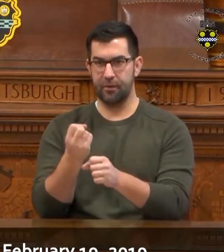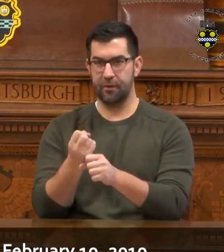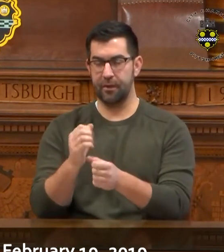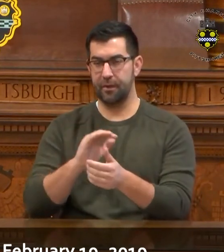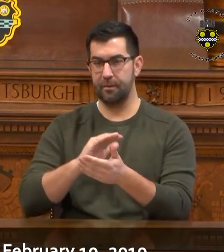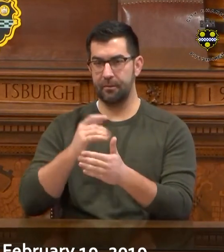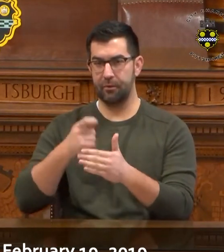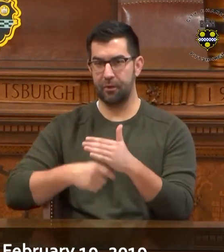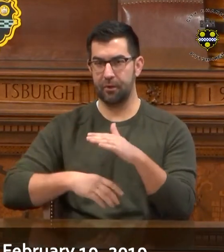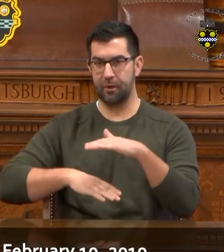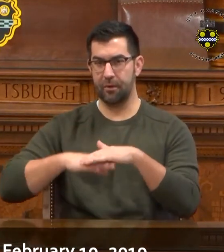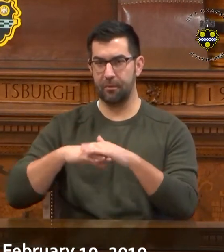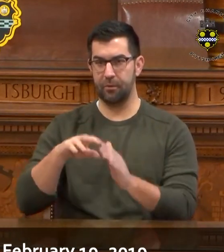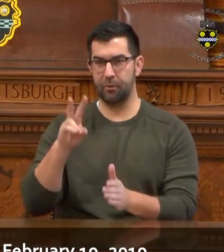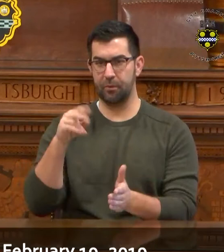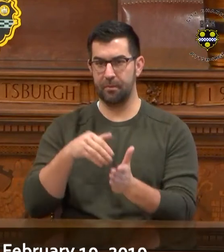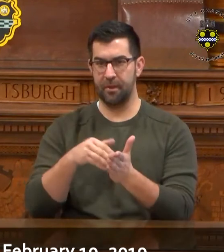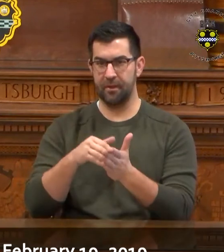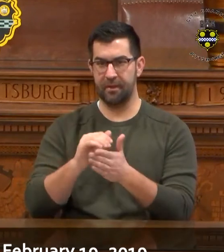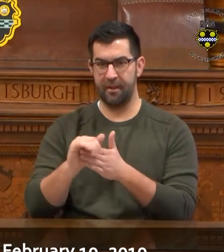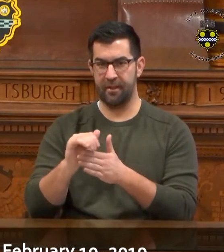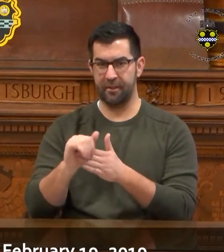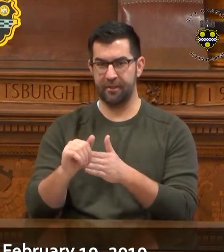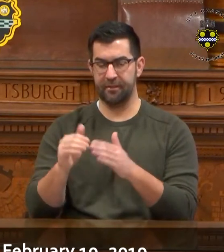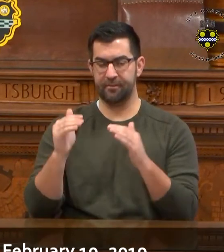exceed $2 million.